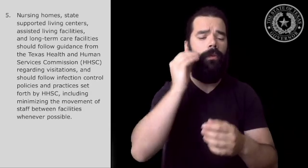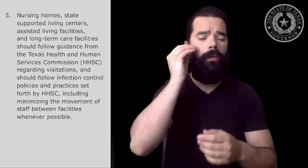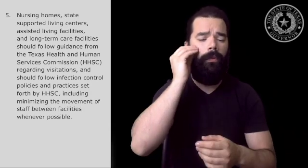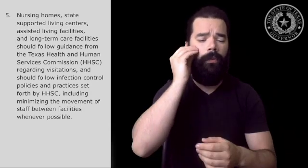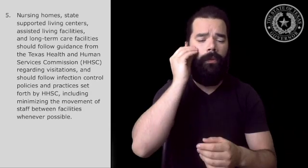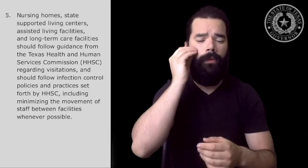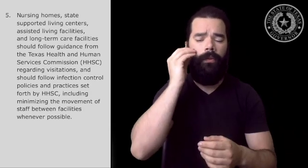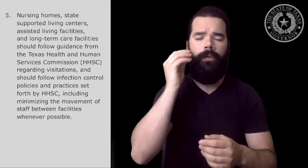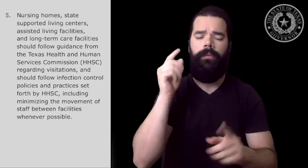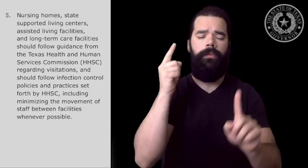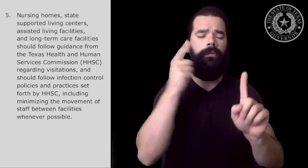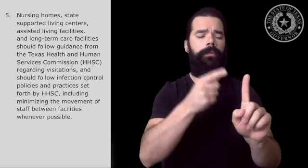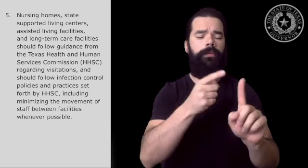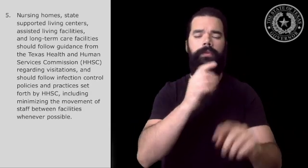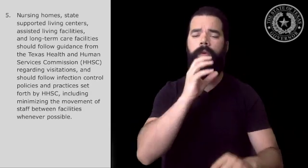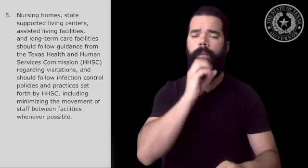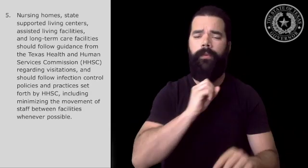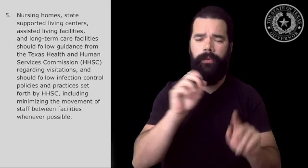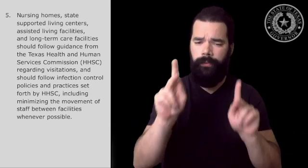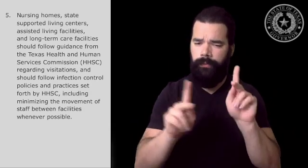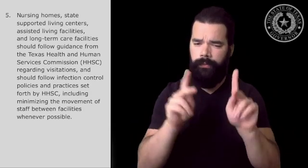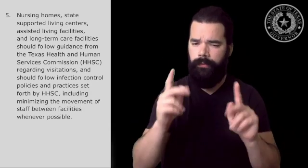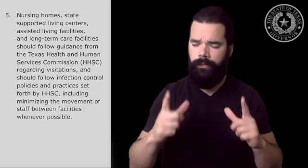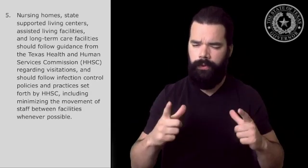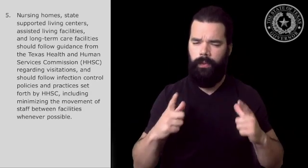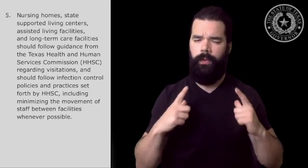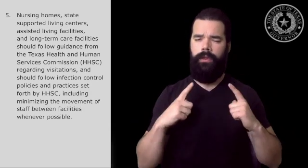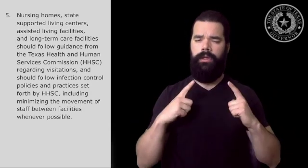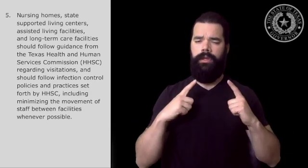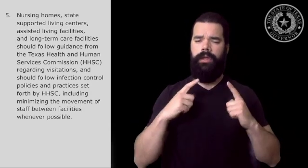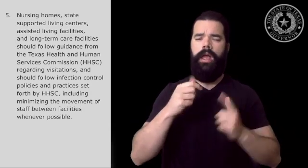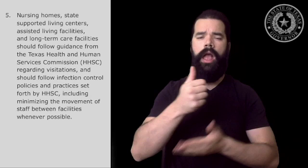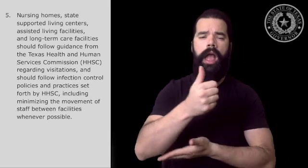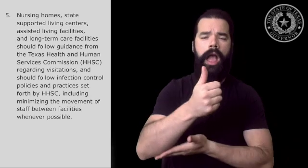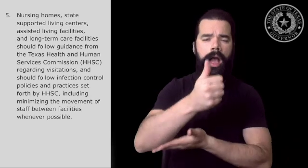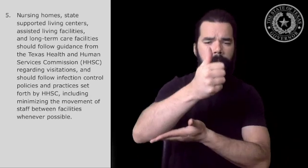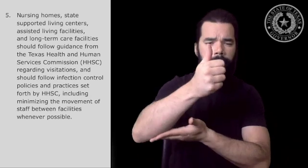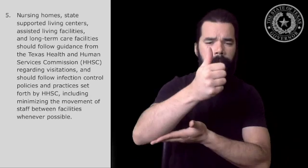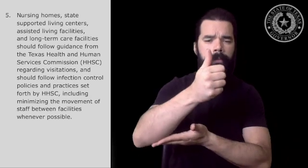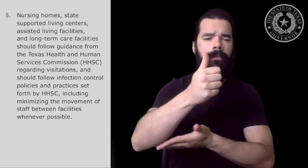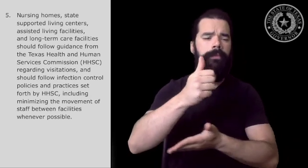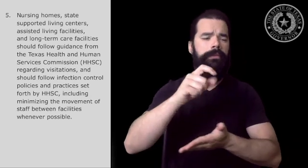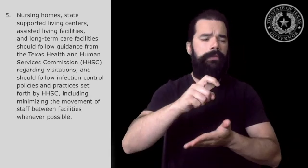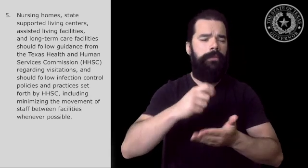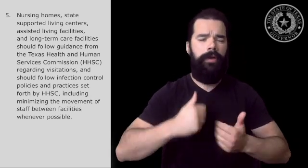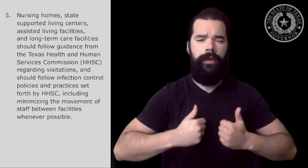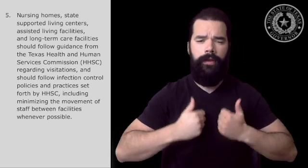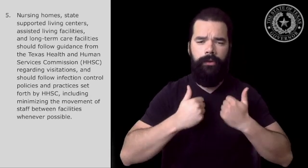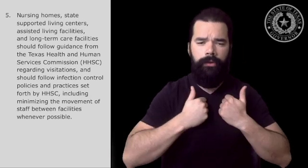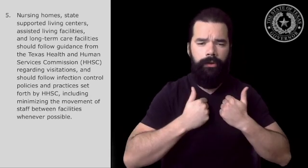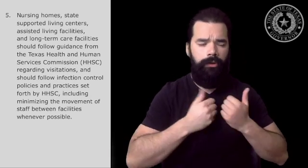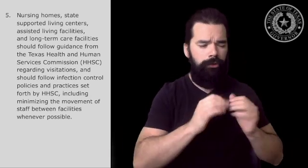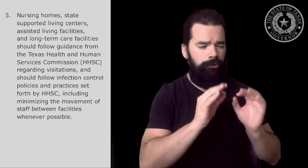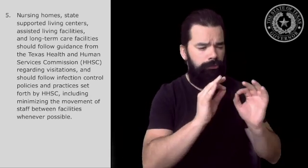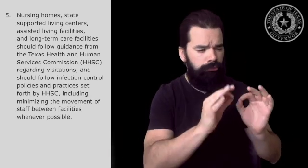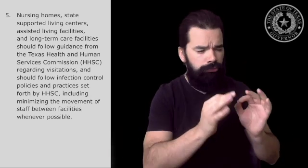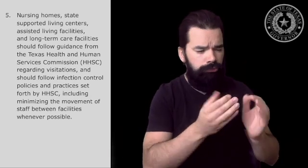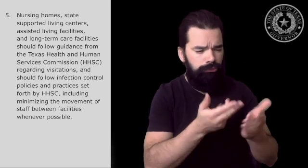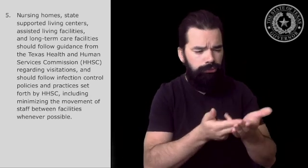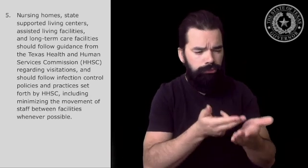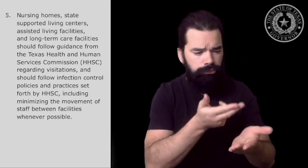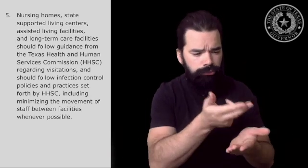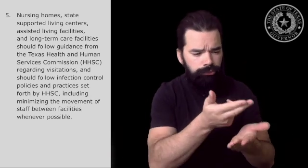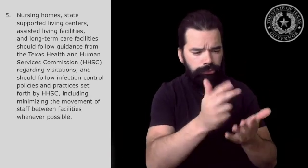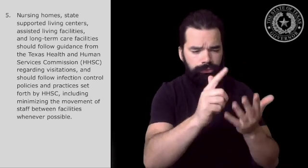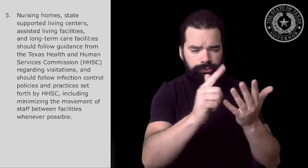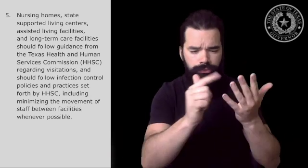should follow guidance from the Texas Health and Human Services Commission regarding visitations and should